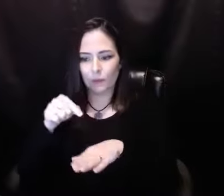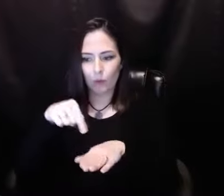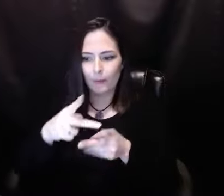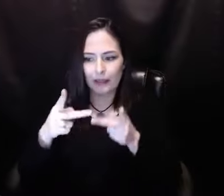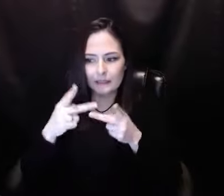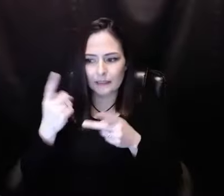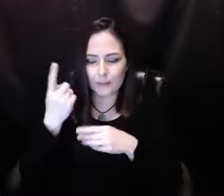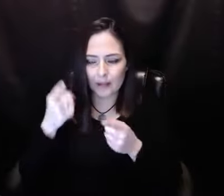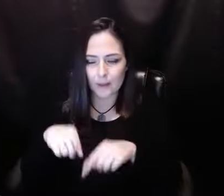he